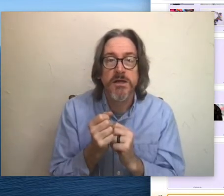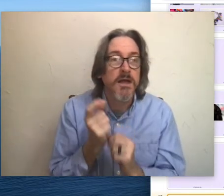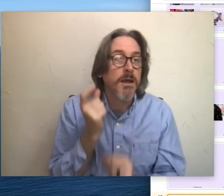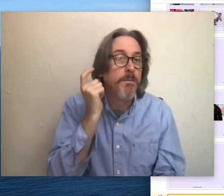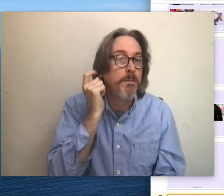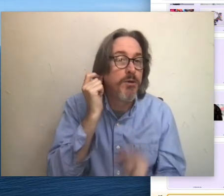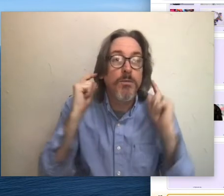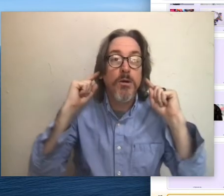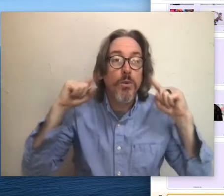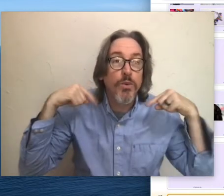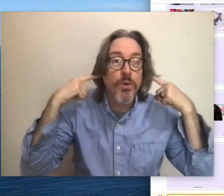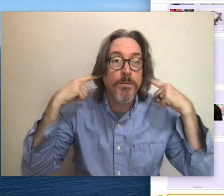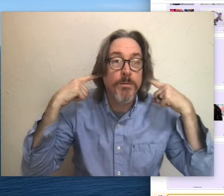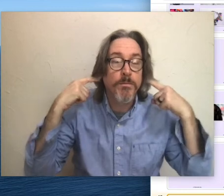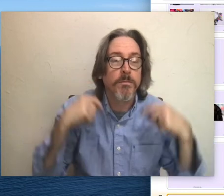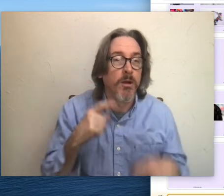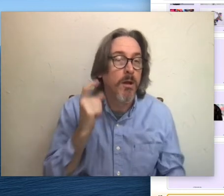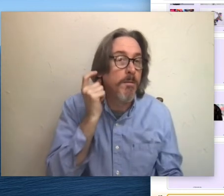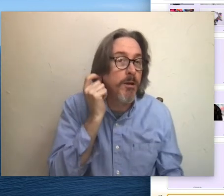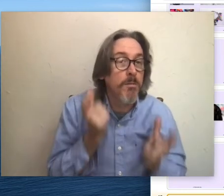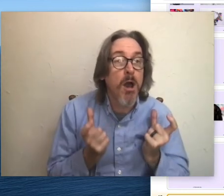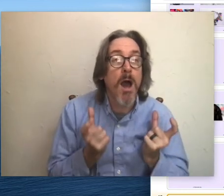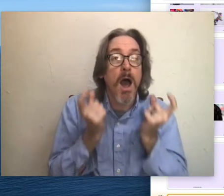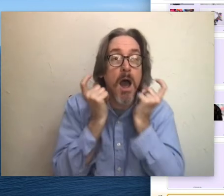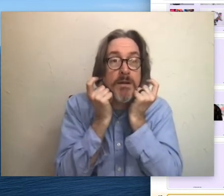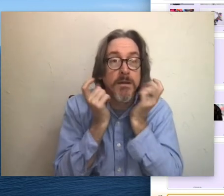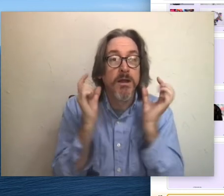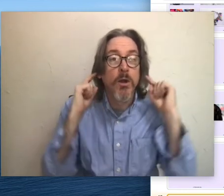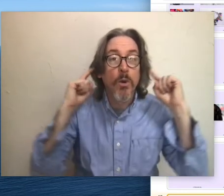baubles? Boom, boom.